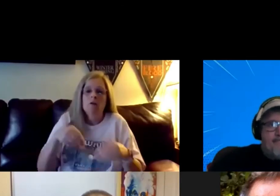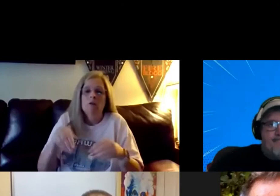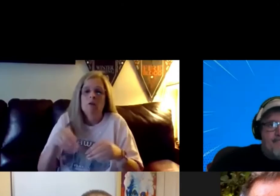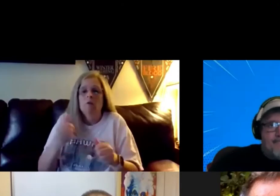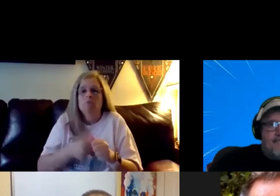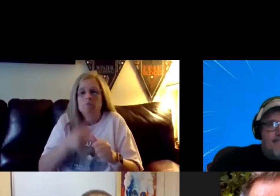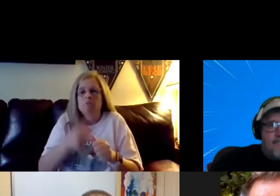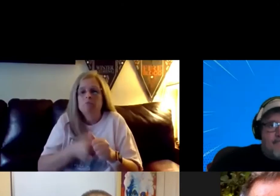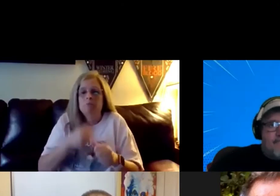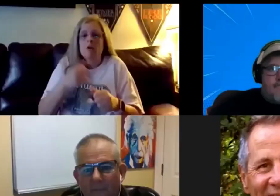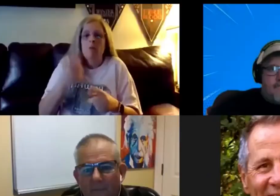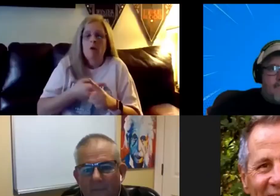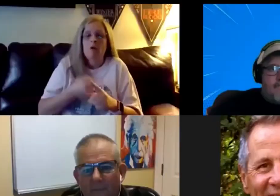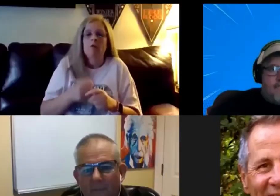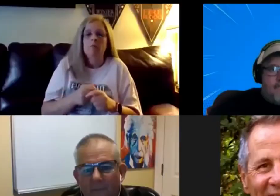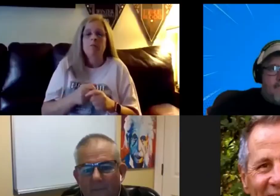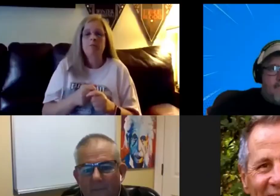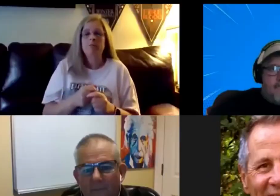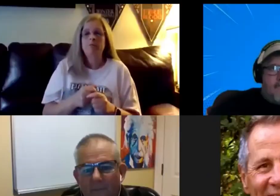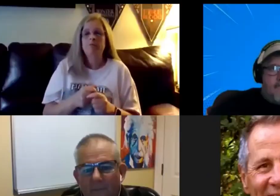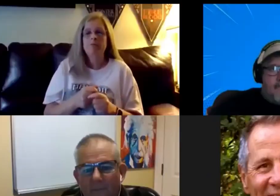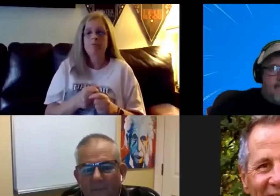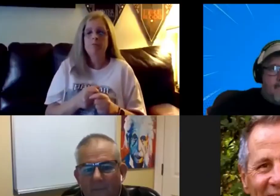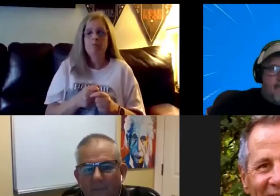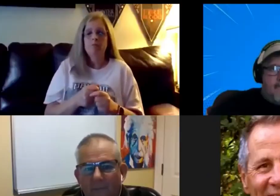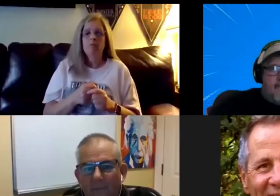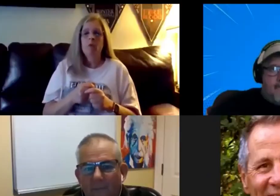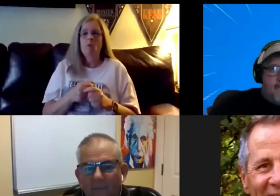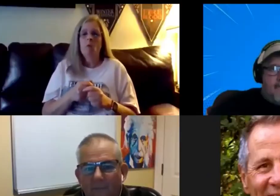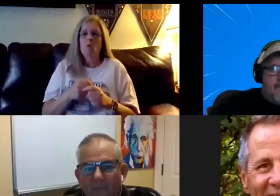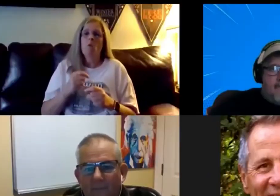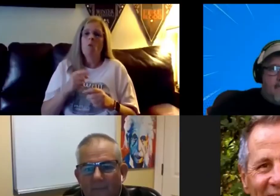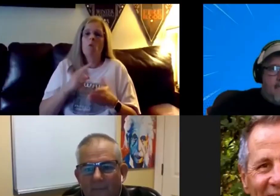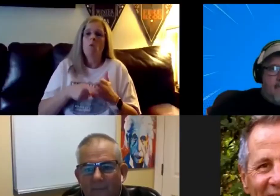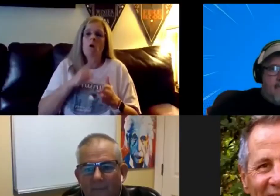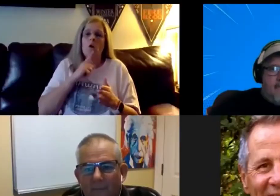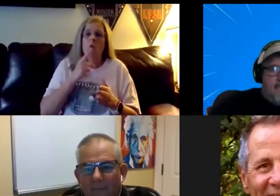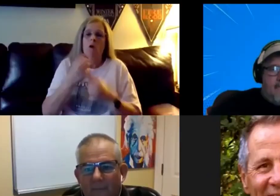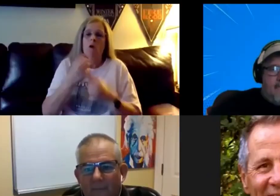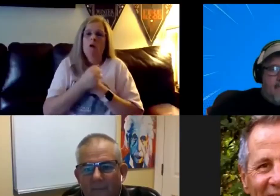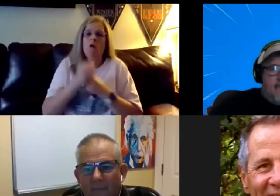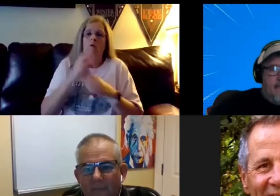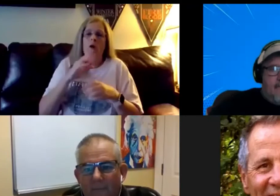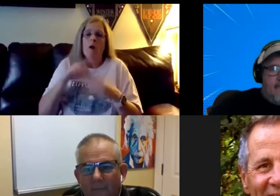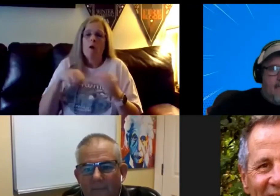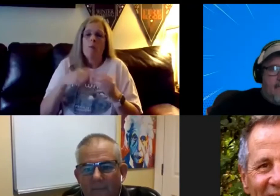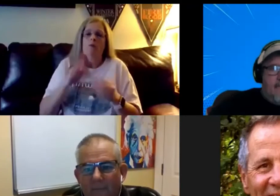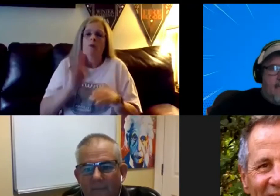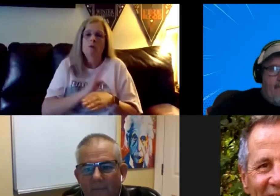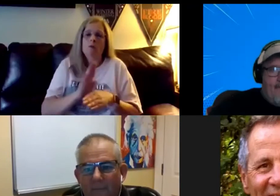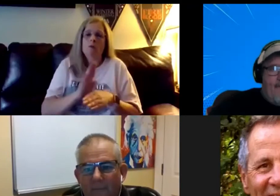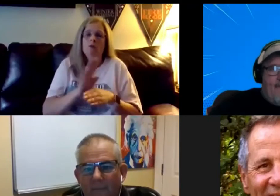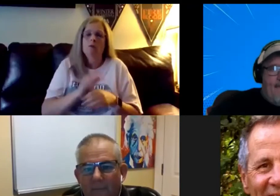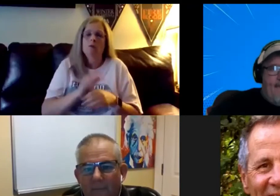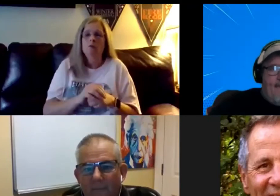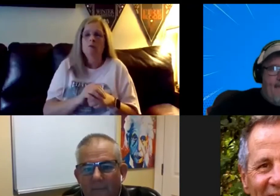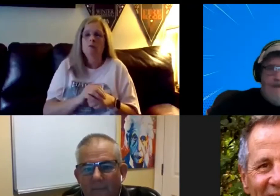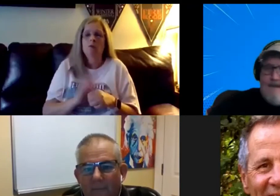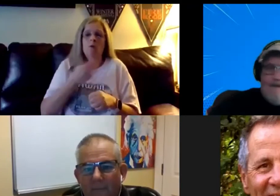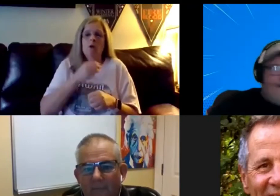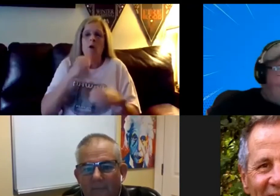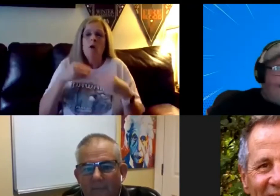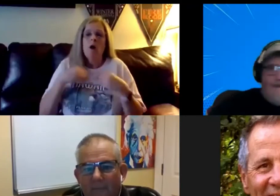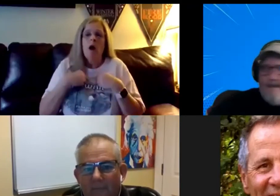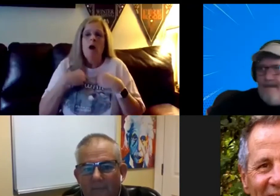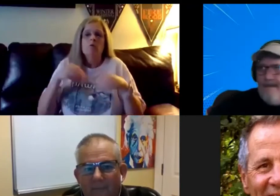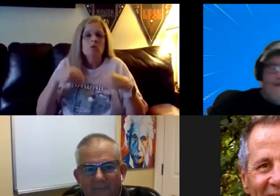So naturally, what I really loved about this beautiful business is that we don't have to sell a